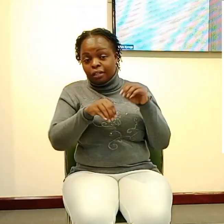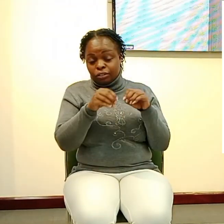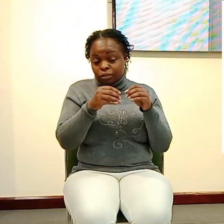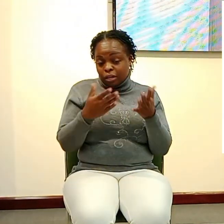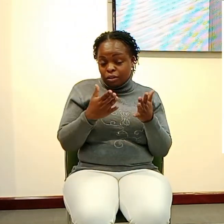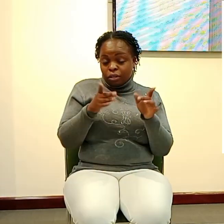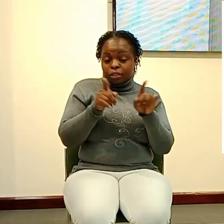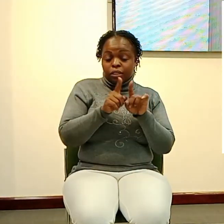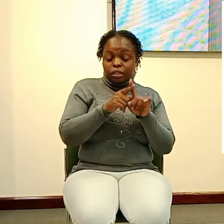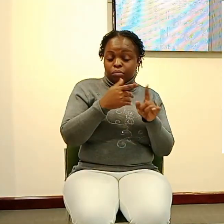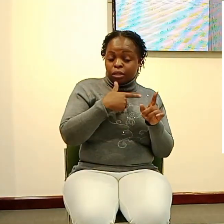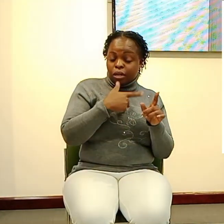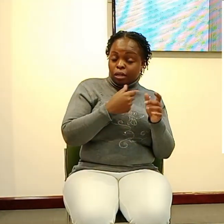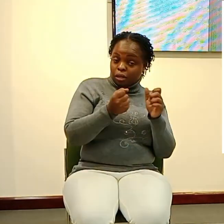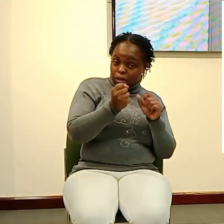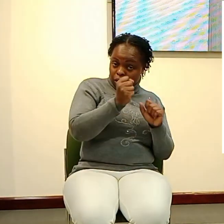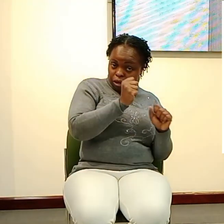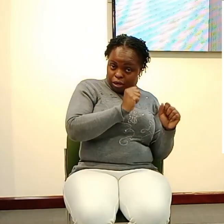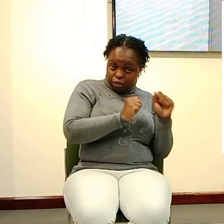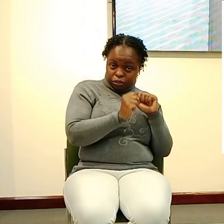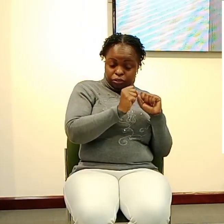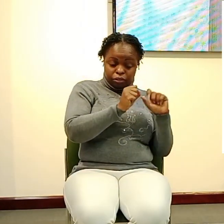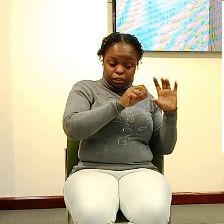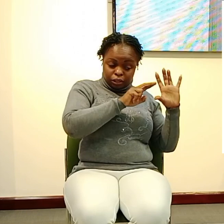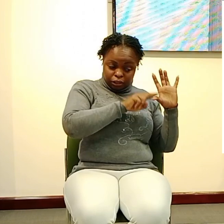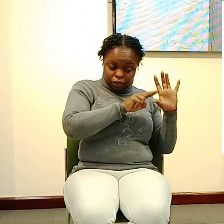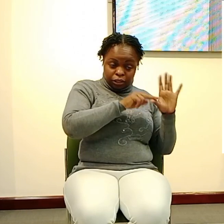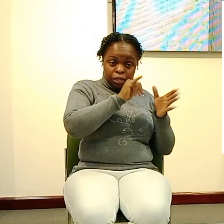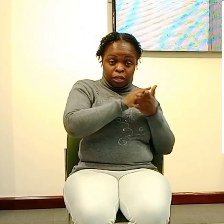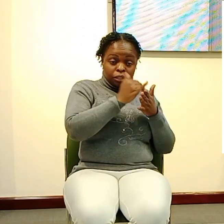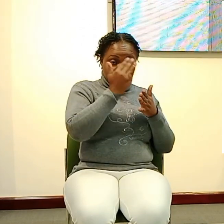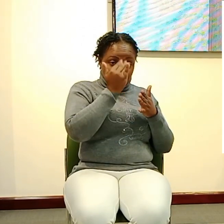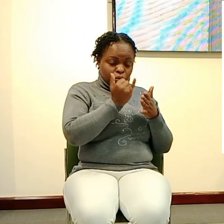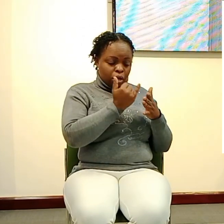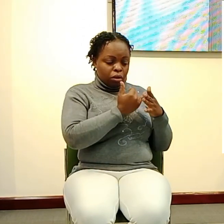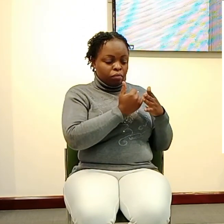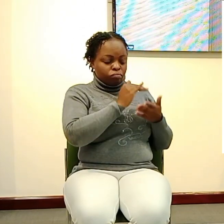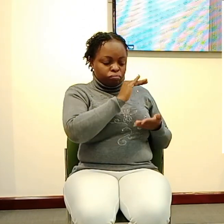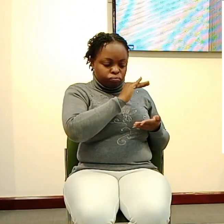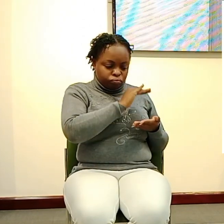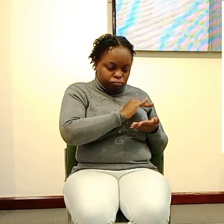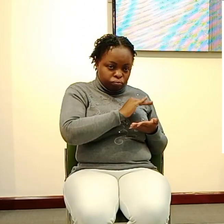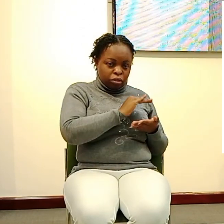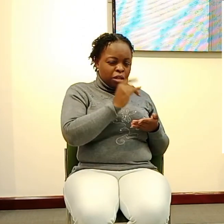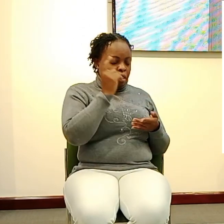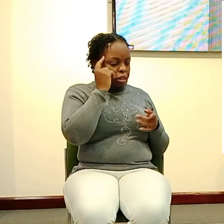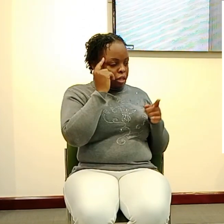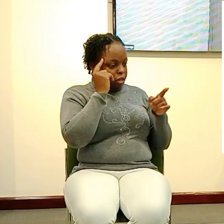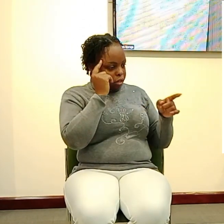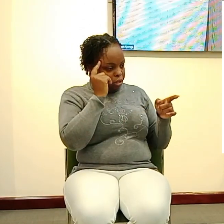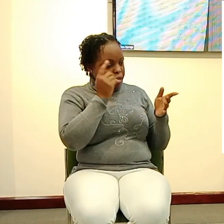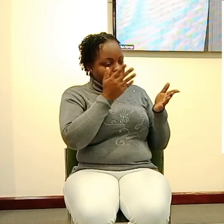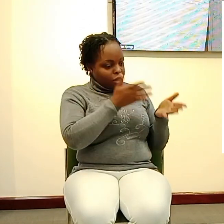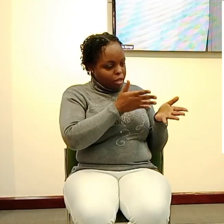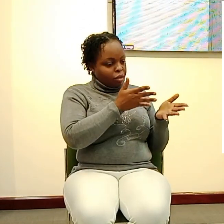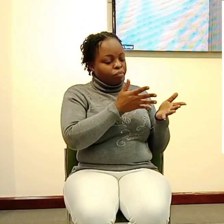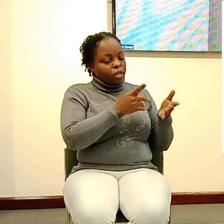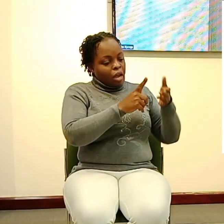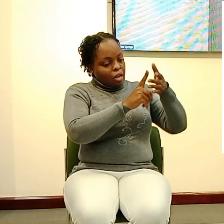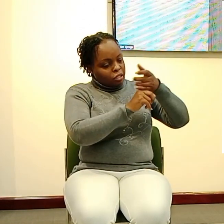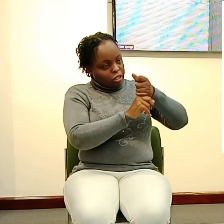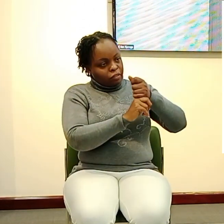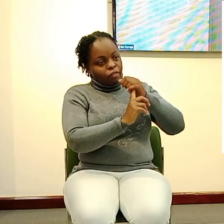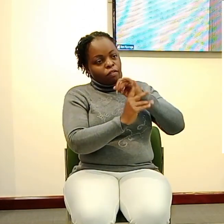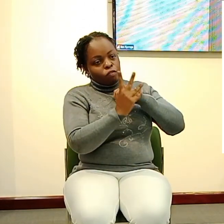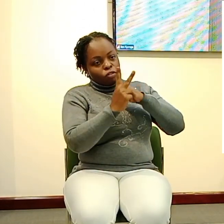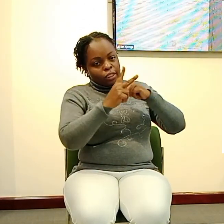had affirmative action seats, that's why we have retrogressed. We are thinking, oh, we are there, we achieved, we have 47, we